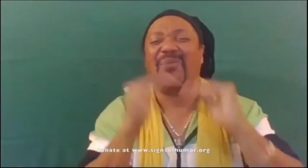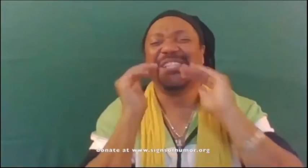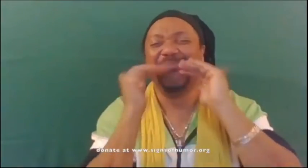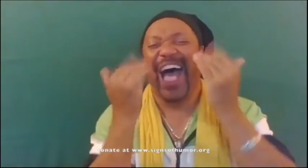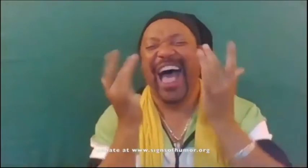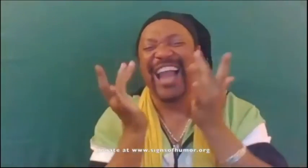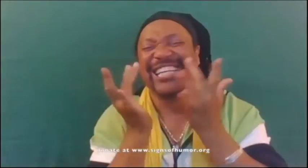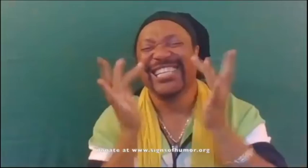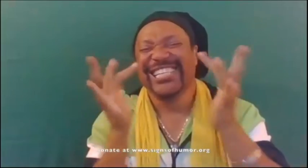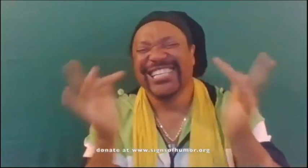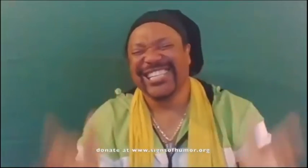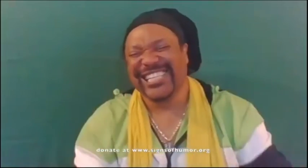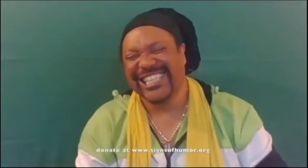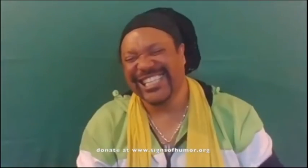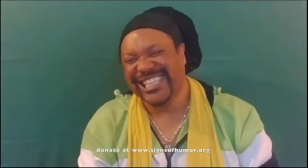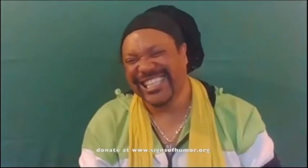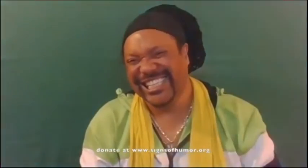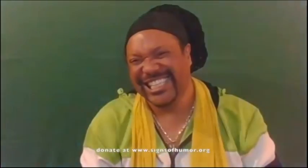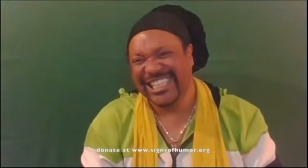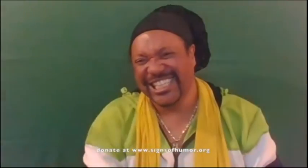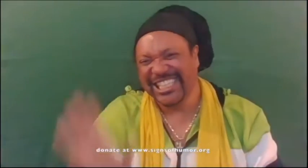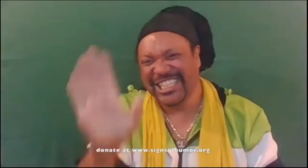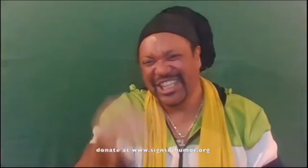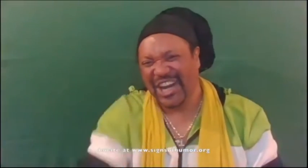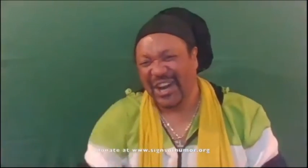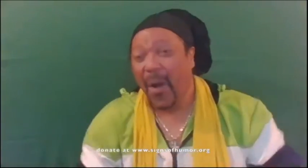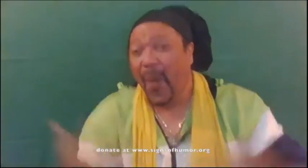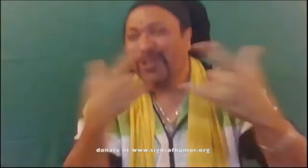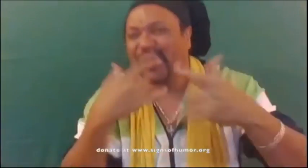Electrifying smile and shine and swag to go along with it.